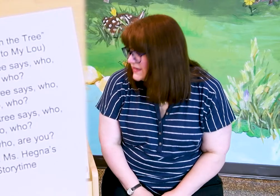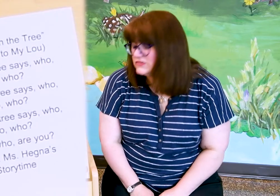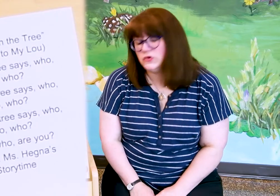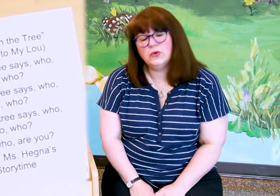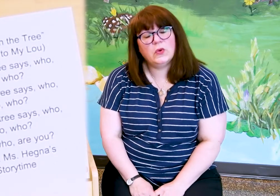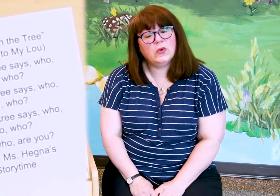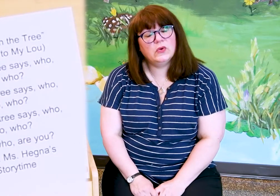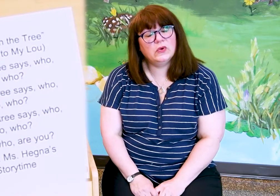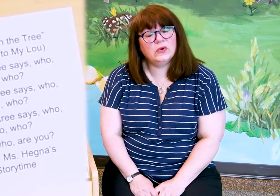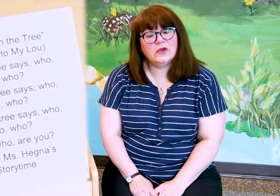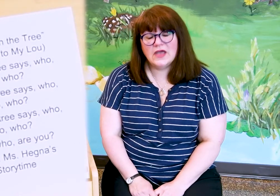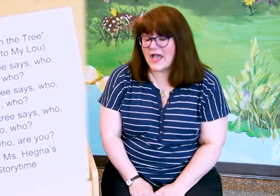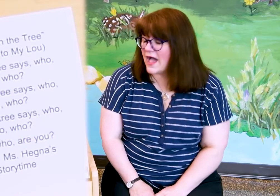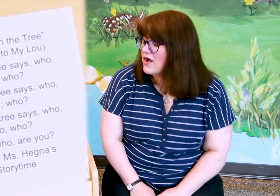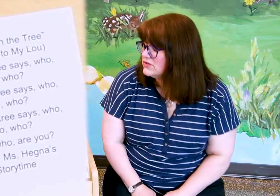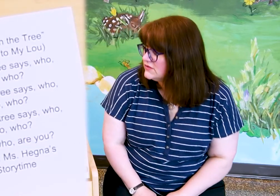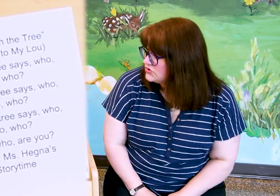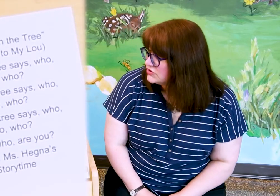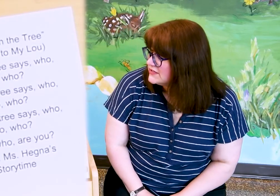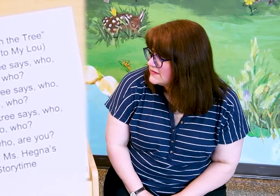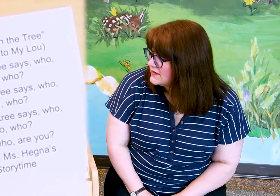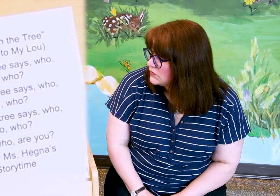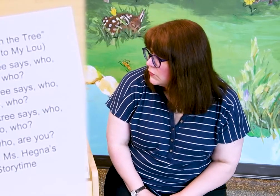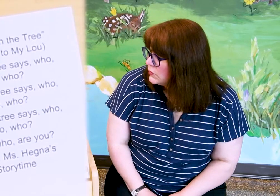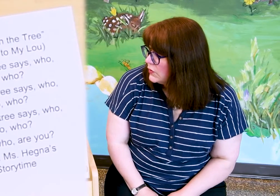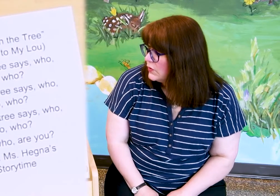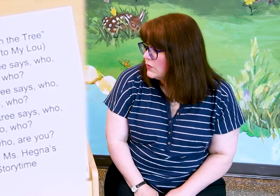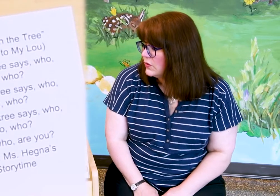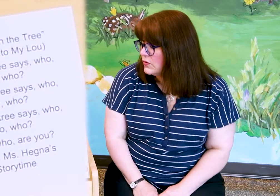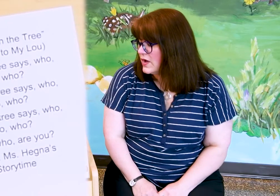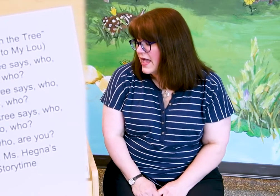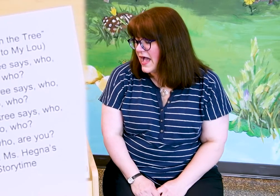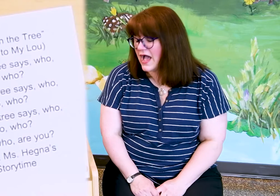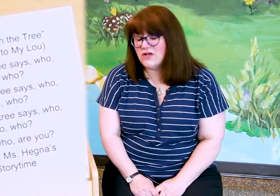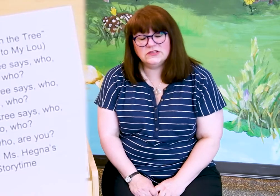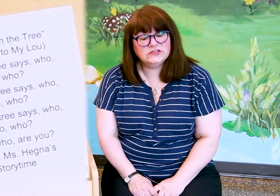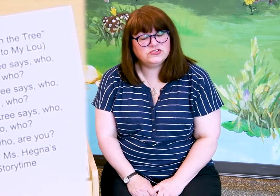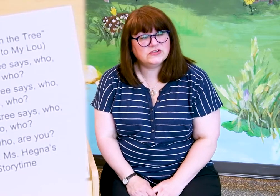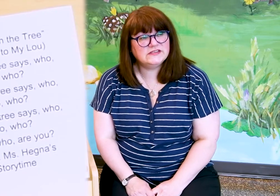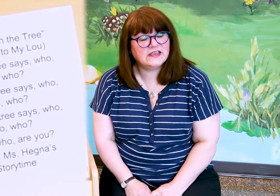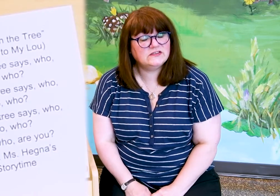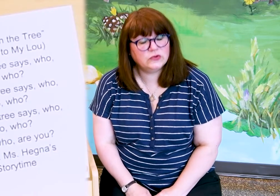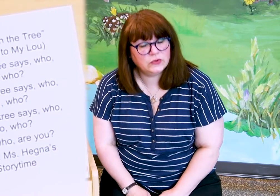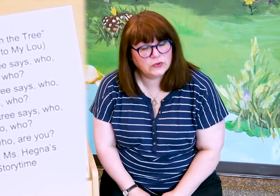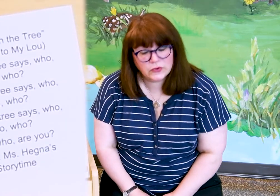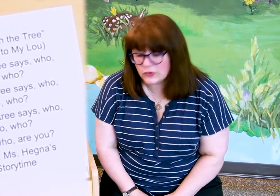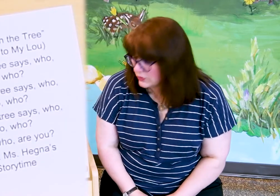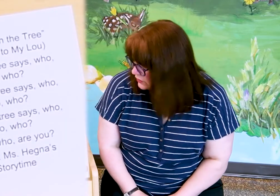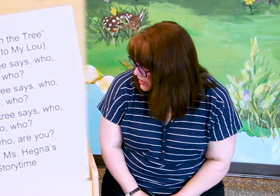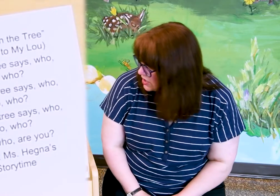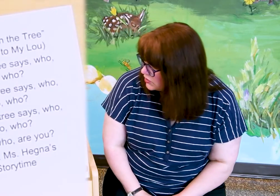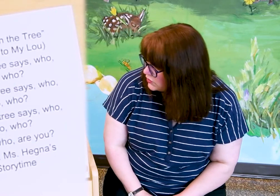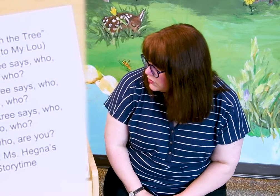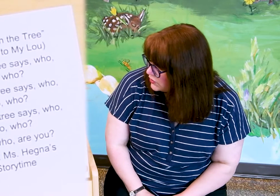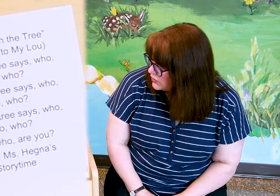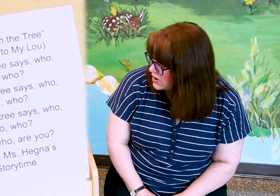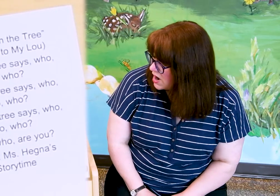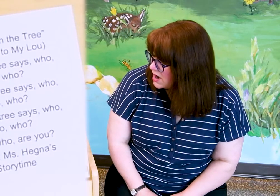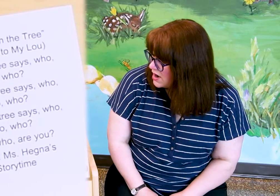hoo hoo hoo. Owl in the tree says hoo hoo hoo. Owl in the tree says hoo hoo hoo. Who